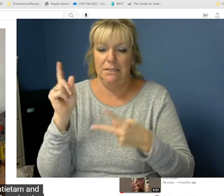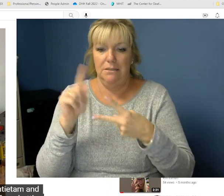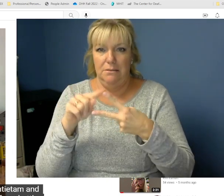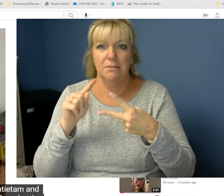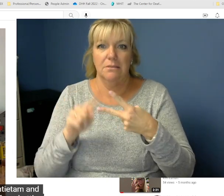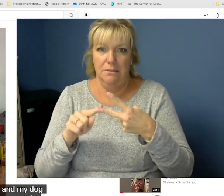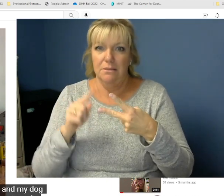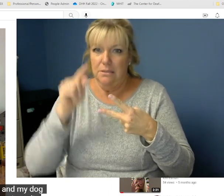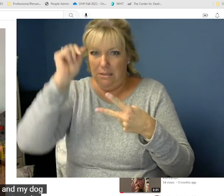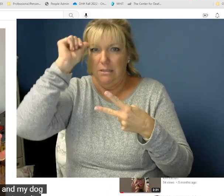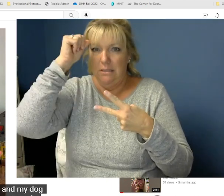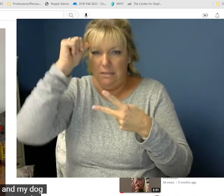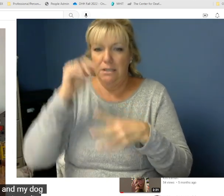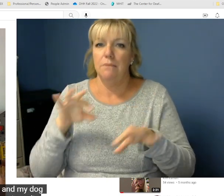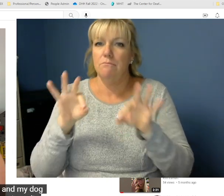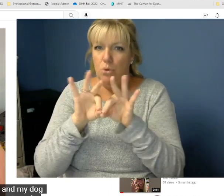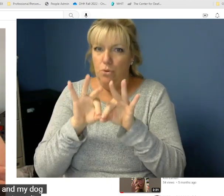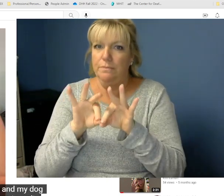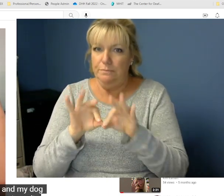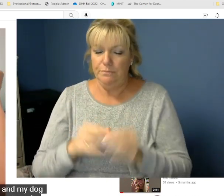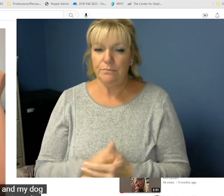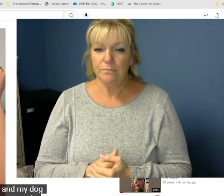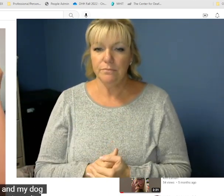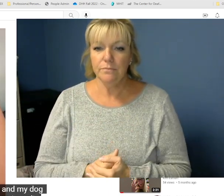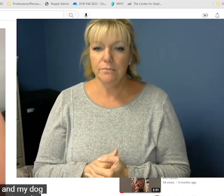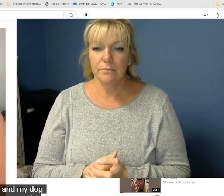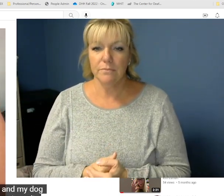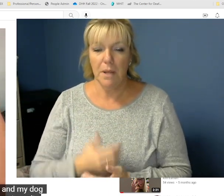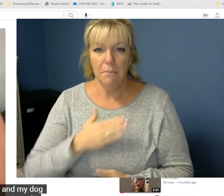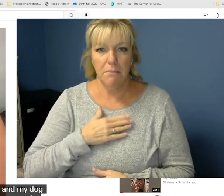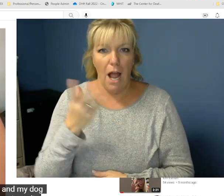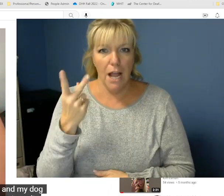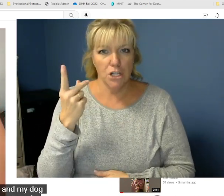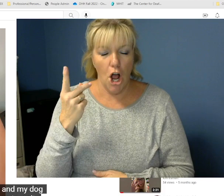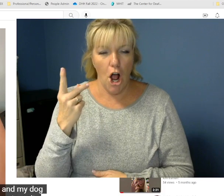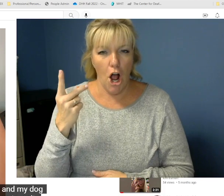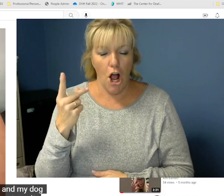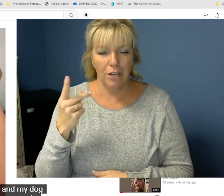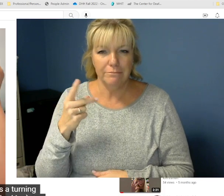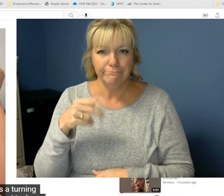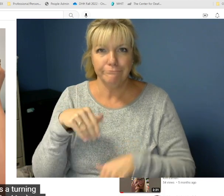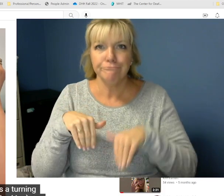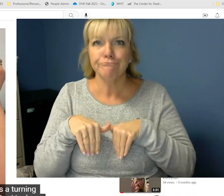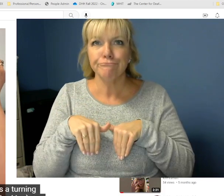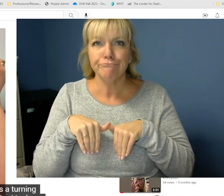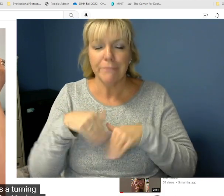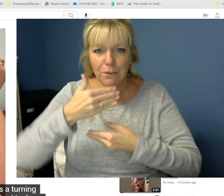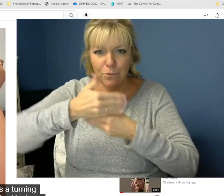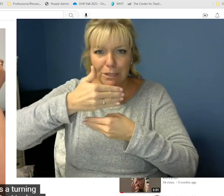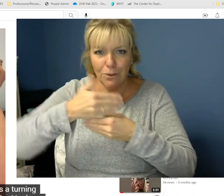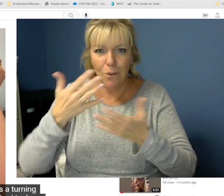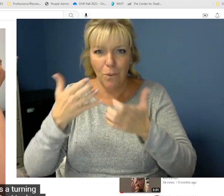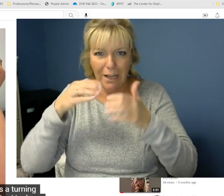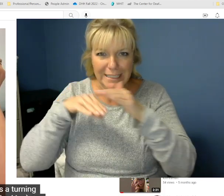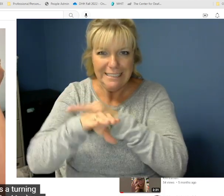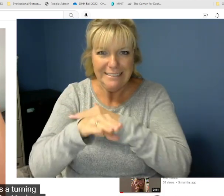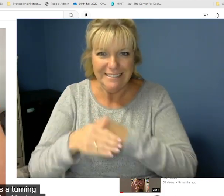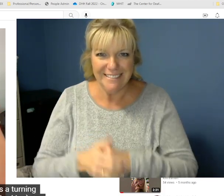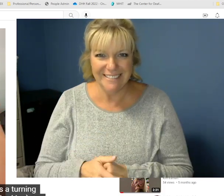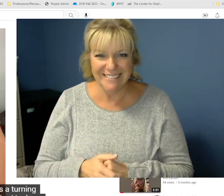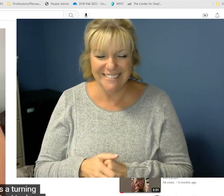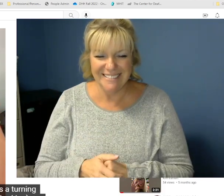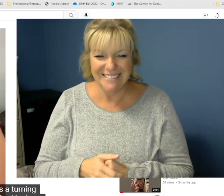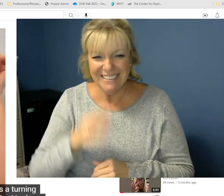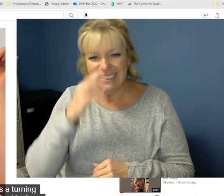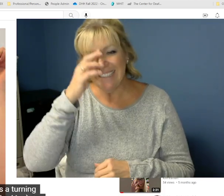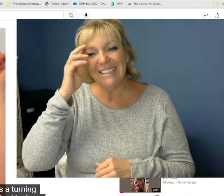of any battle. It's over several days. And my dog wants to come in, but he's going to have to wait a minute. So